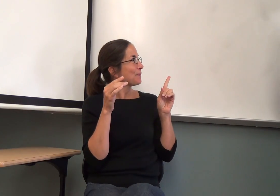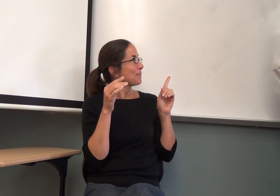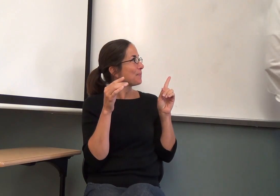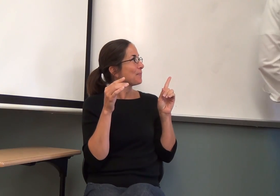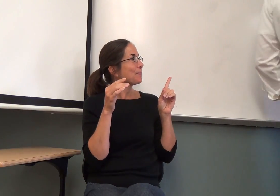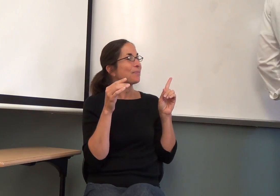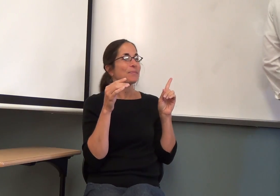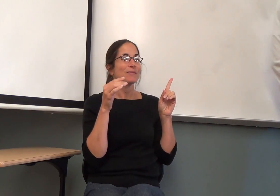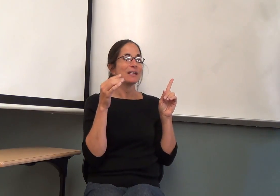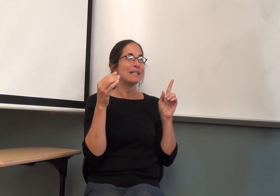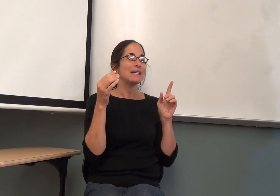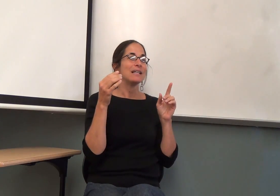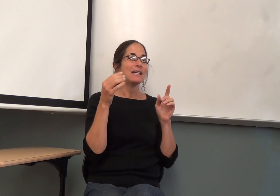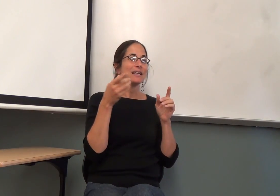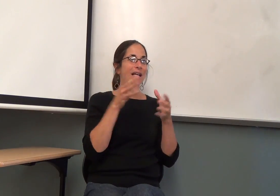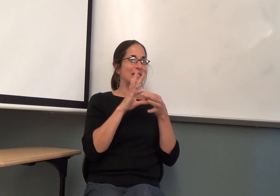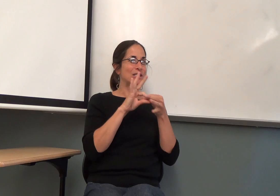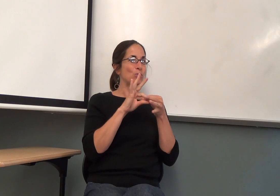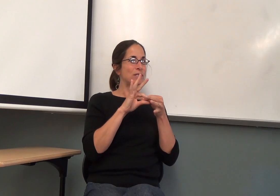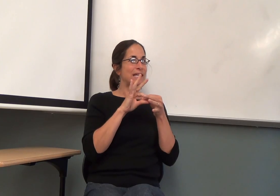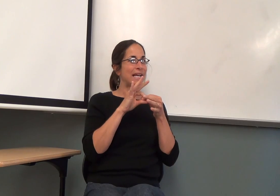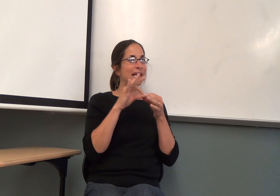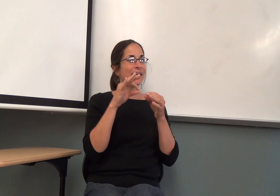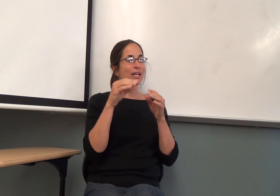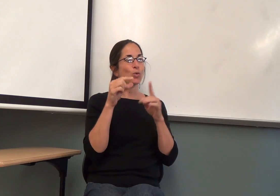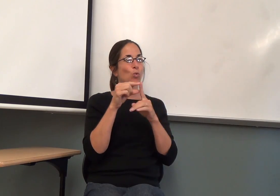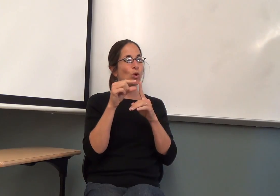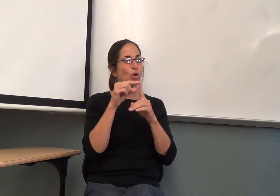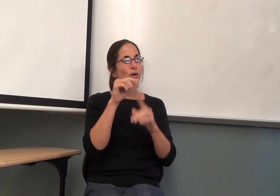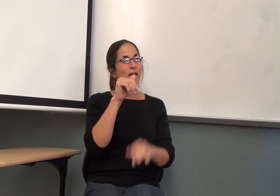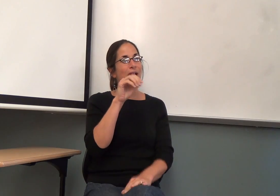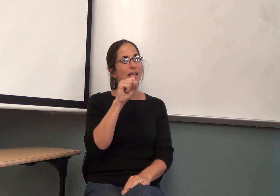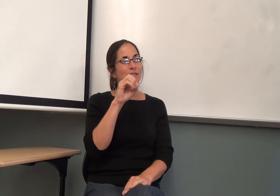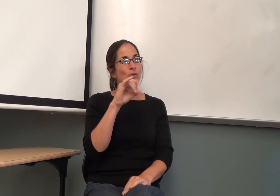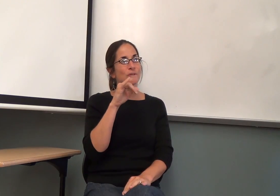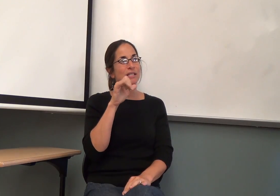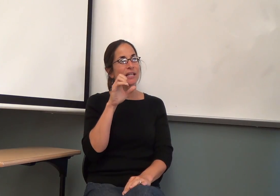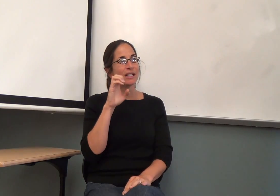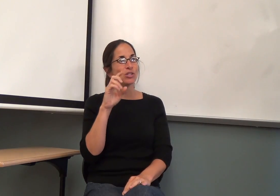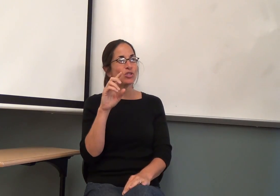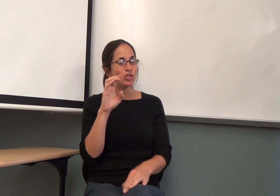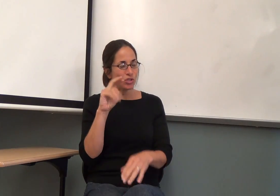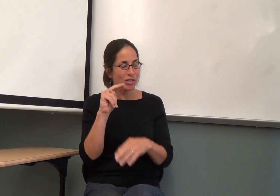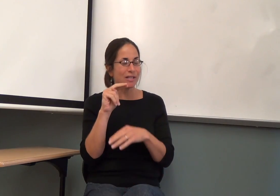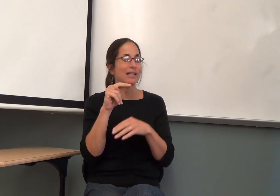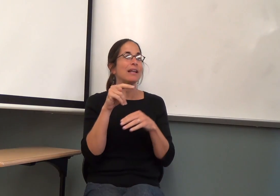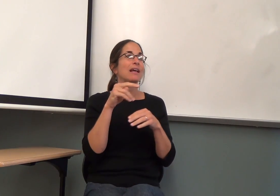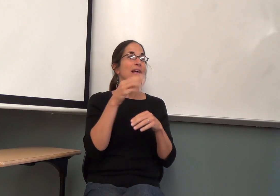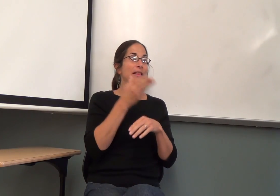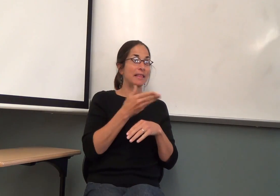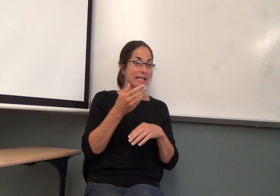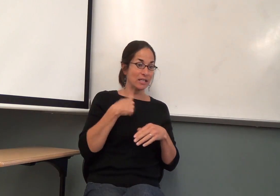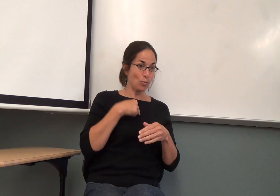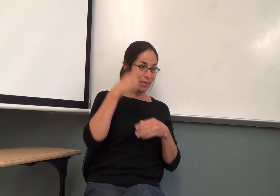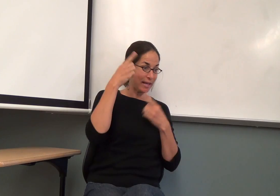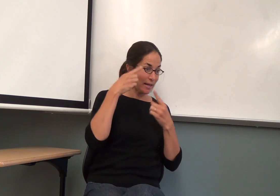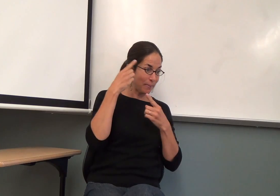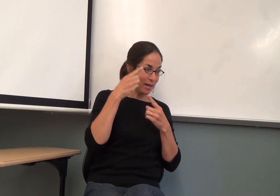sticks out. It's called associating words. Association. The things that we think about are the things that we write down. The first stages